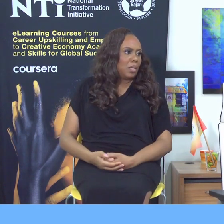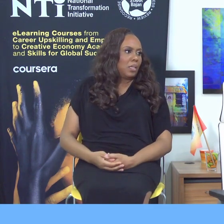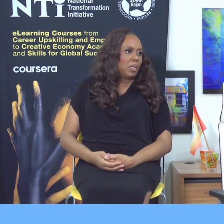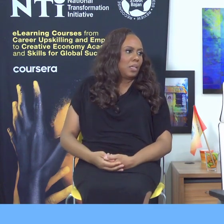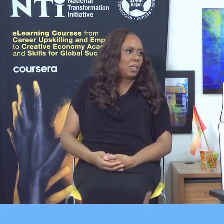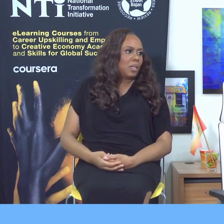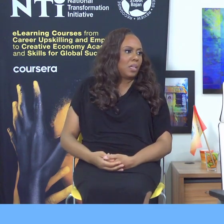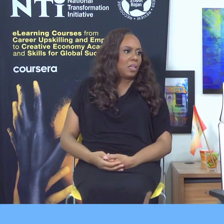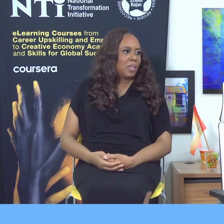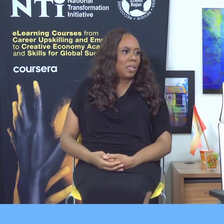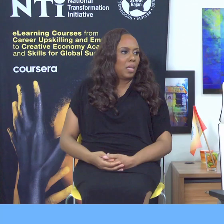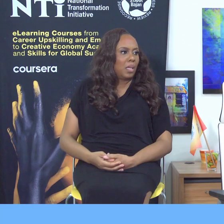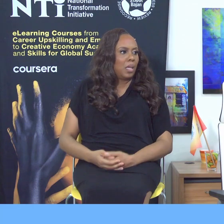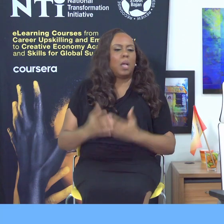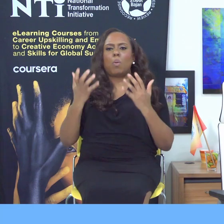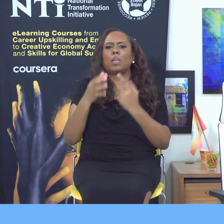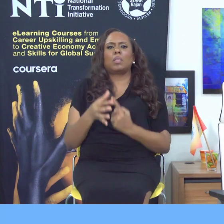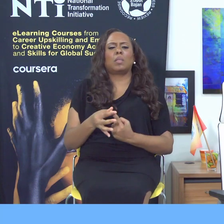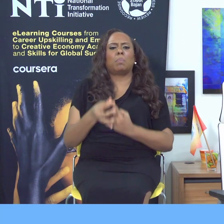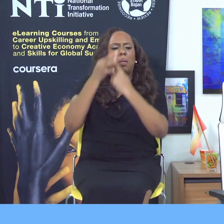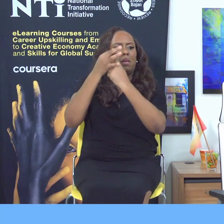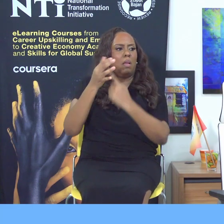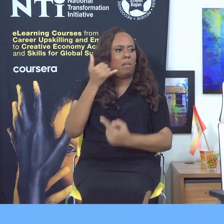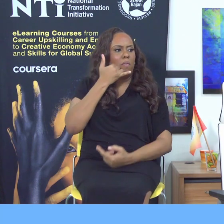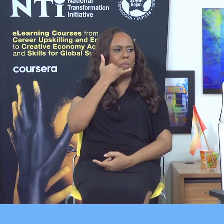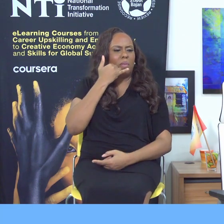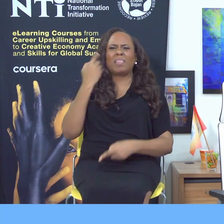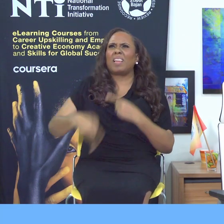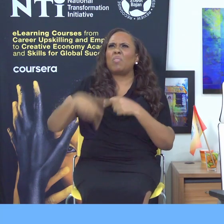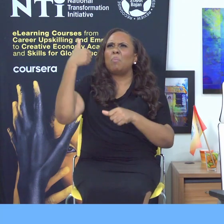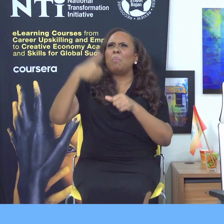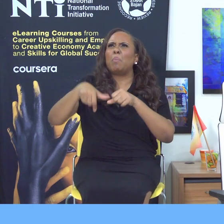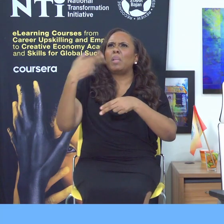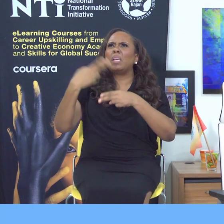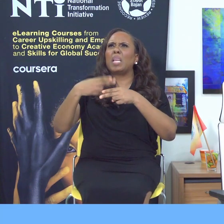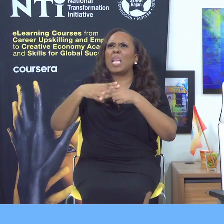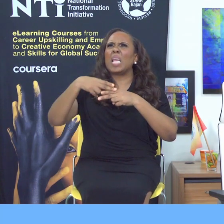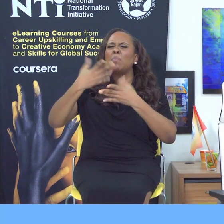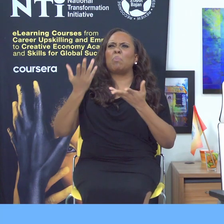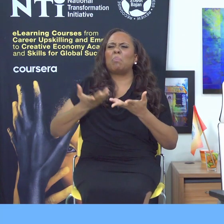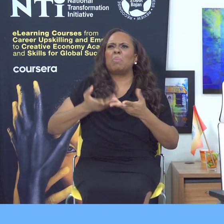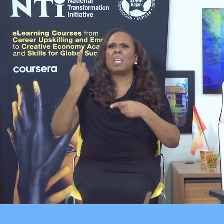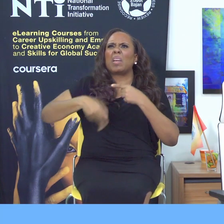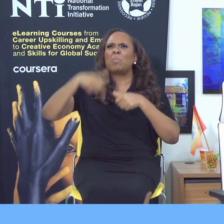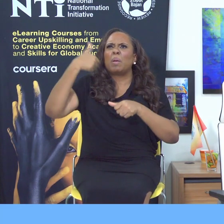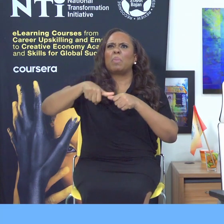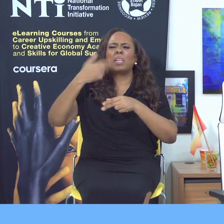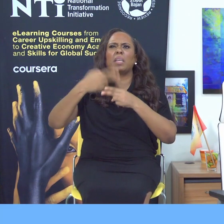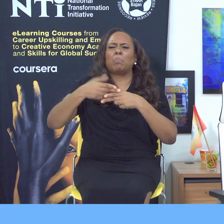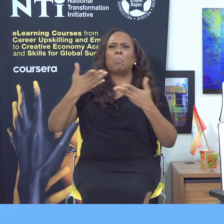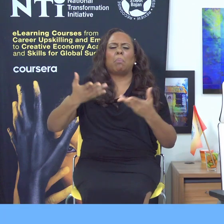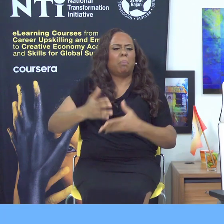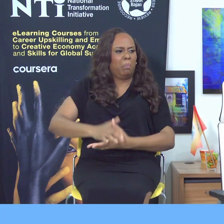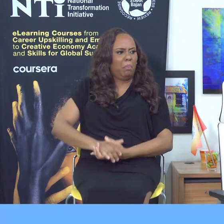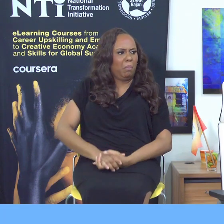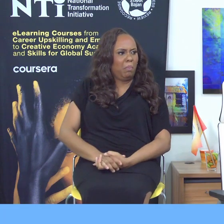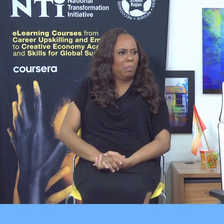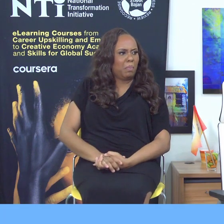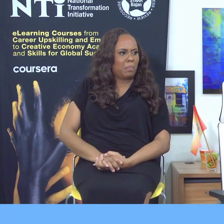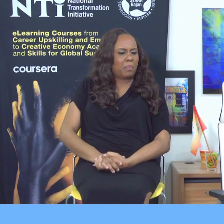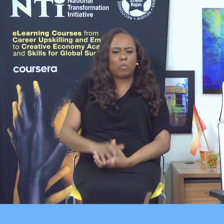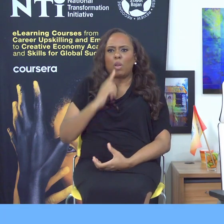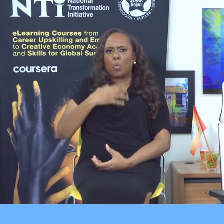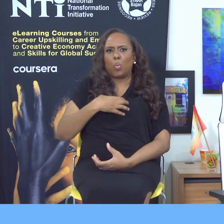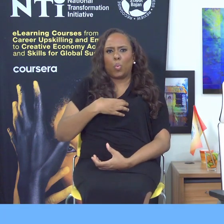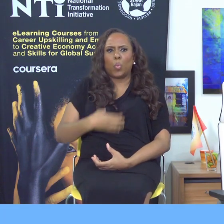if I had that phone. That special type of phone. I'm trying to recall what's the name of that phone. Okay. I truly wish that